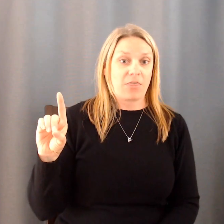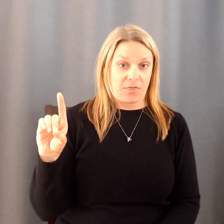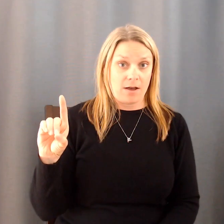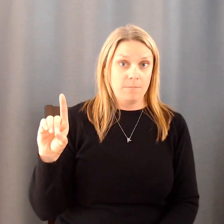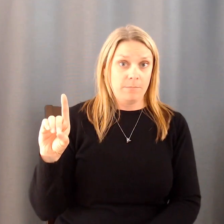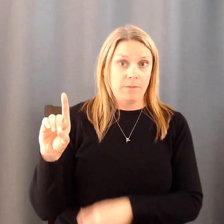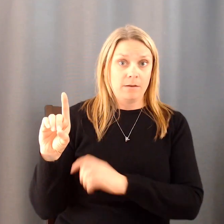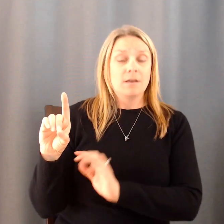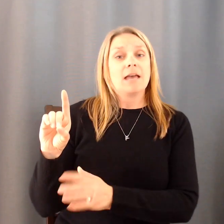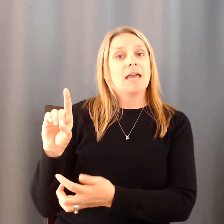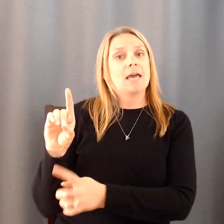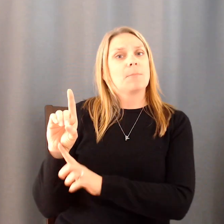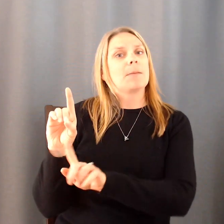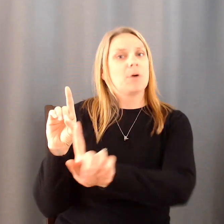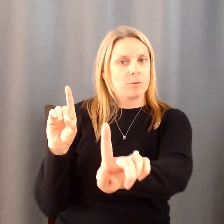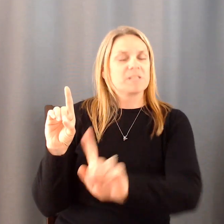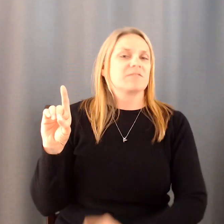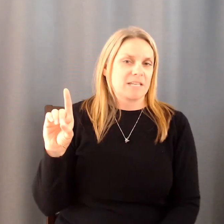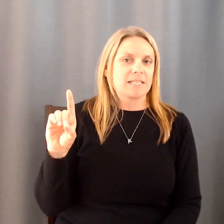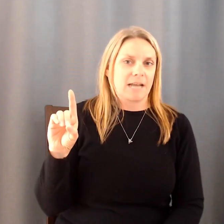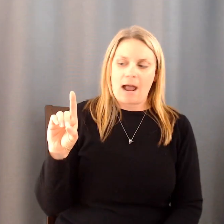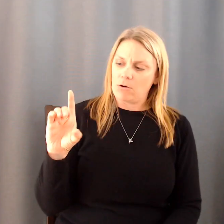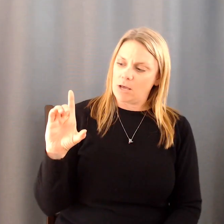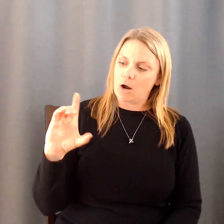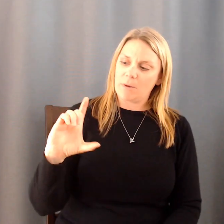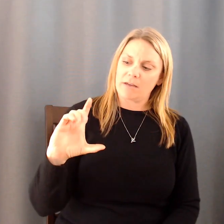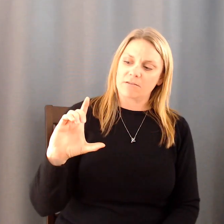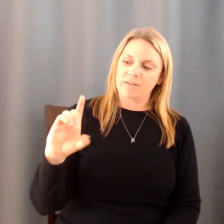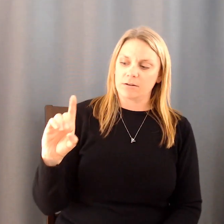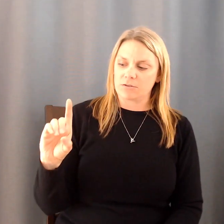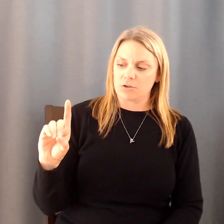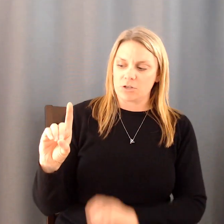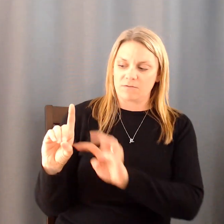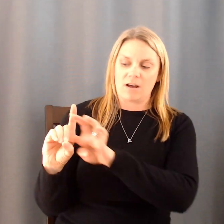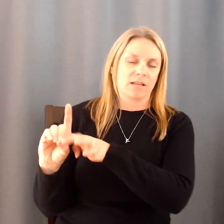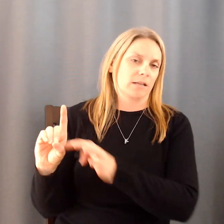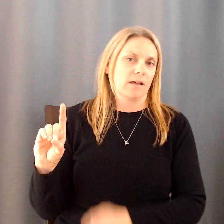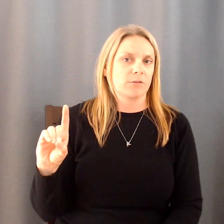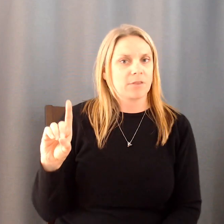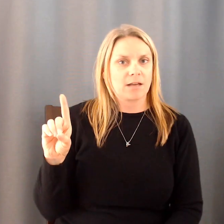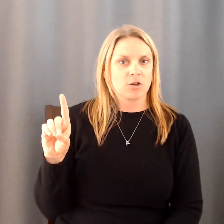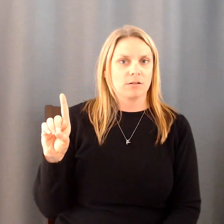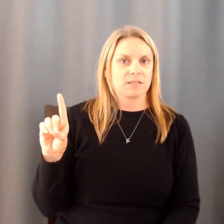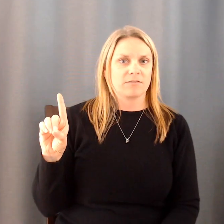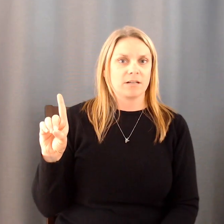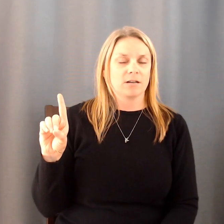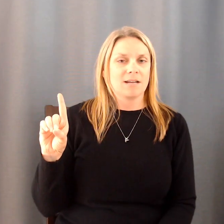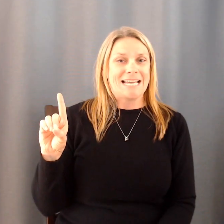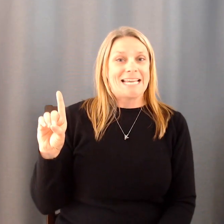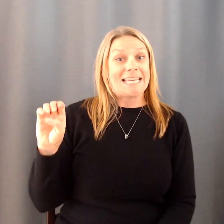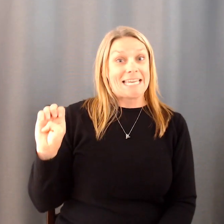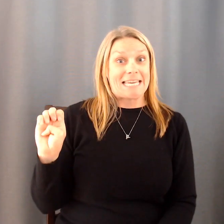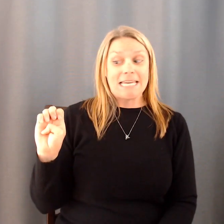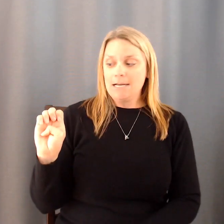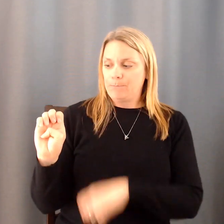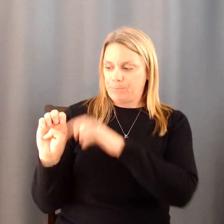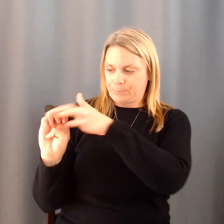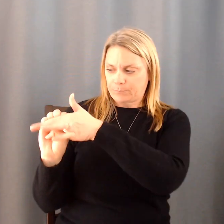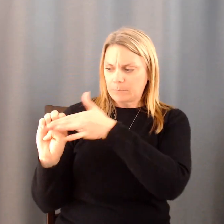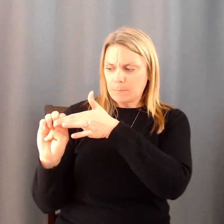thumb, and my palm is facing out. And all my other fingers are just falling in line with that tallest finger. E,